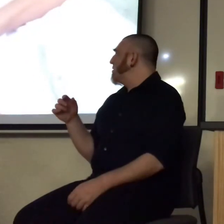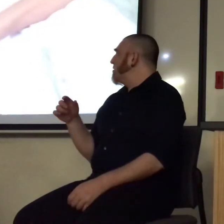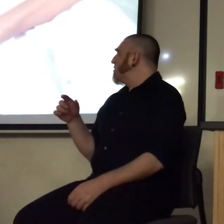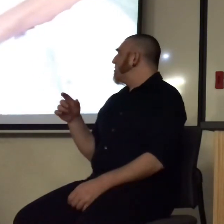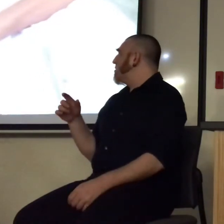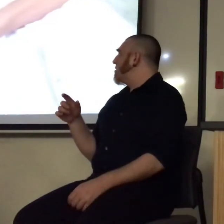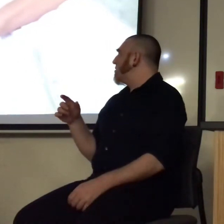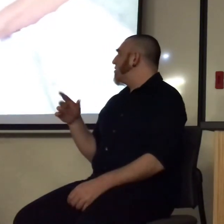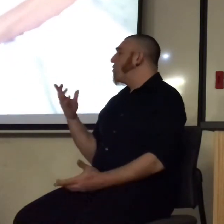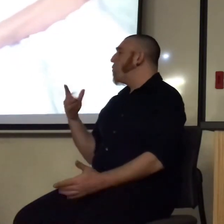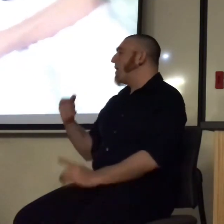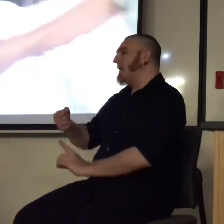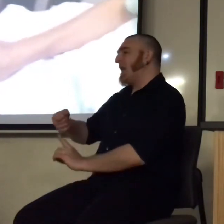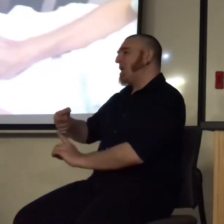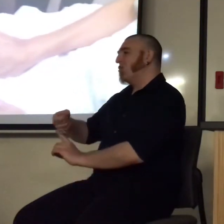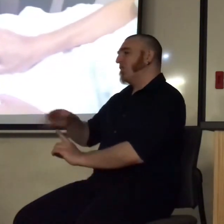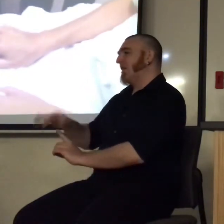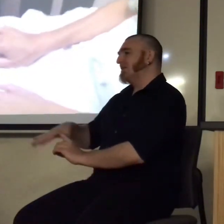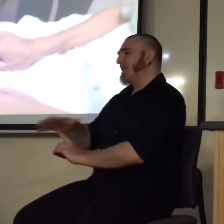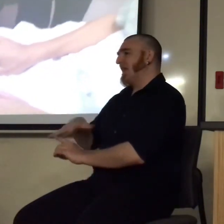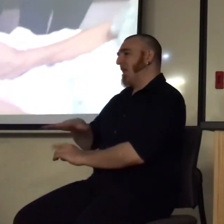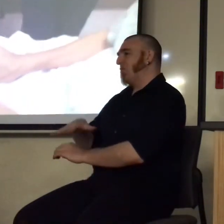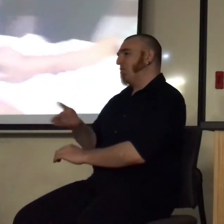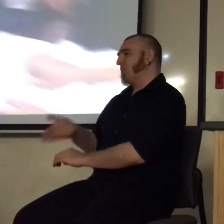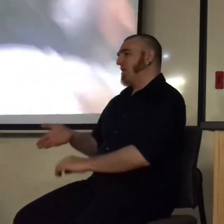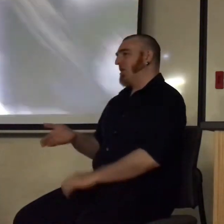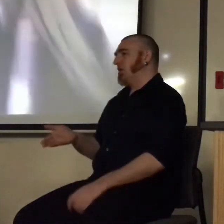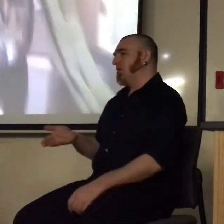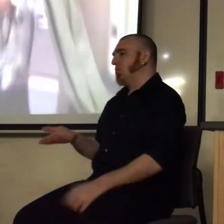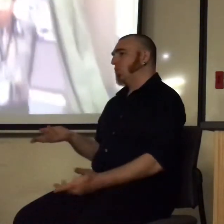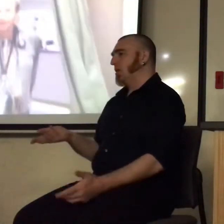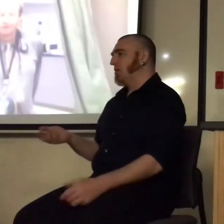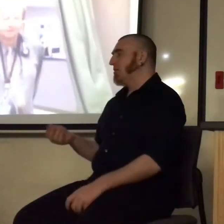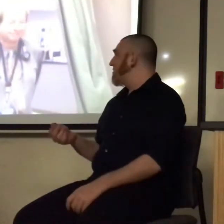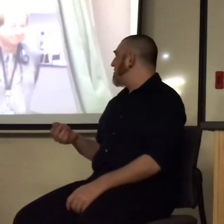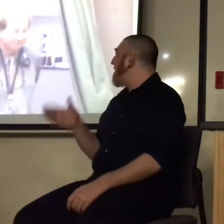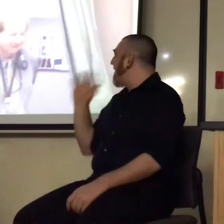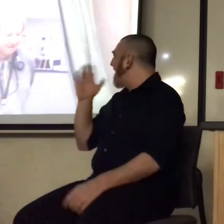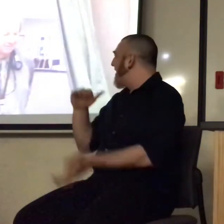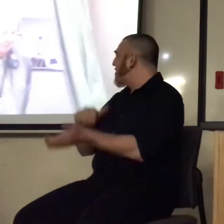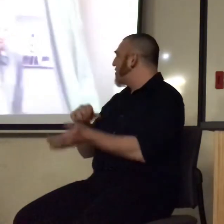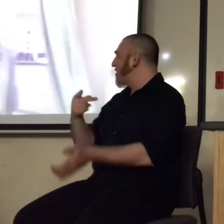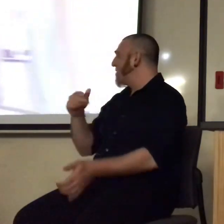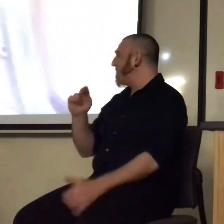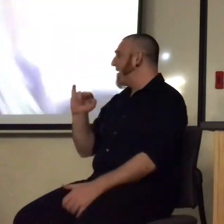What innervates this area right here? Hi, Dr. Penny. How are you?